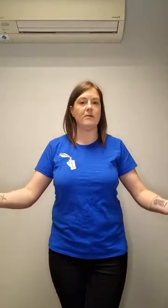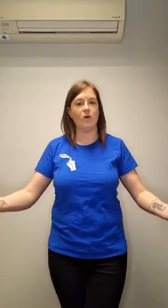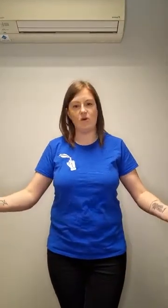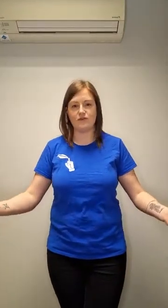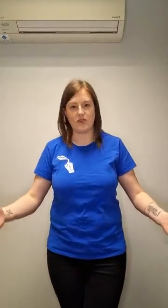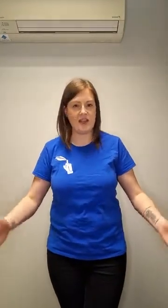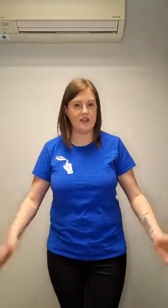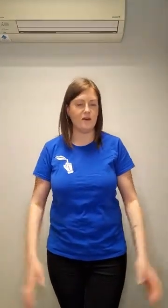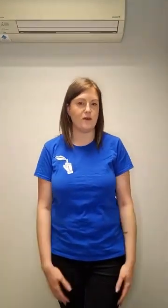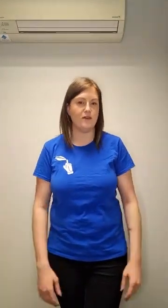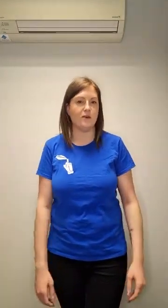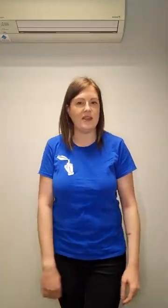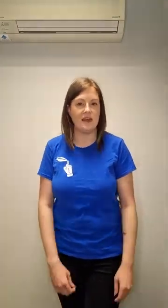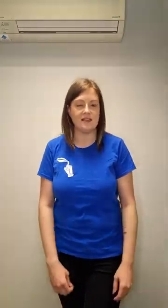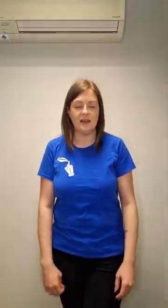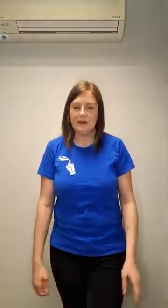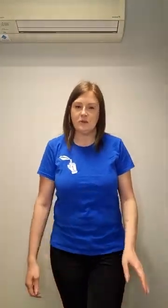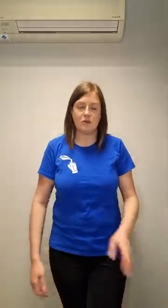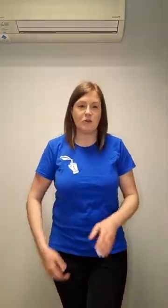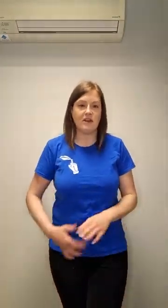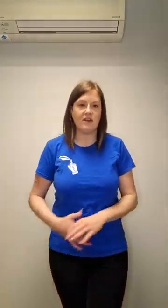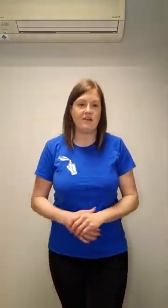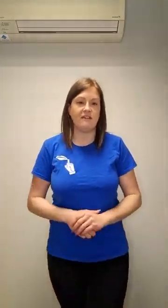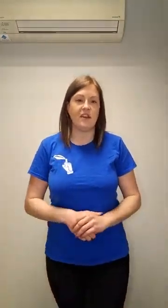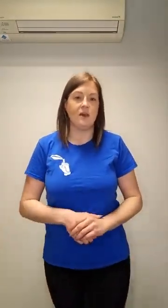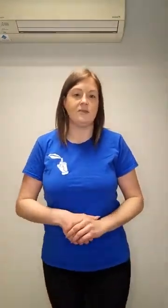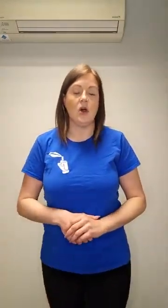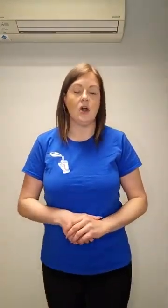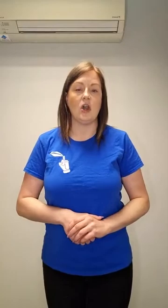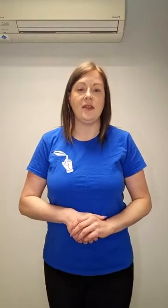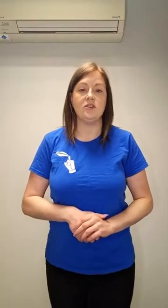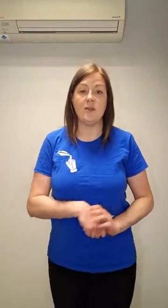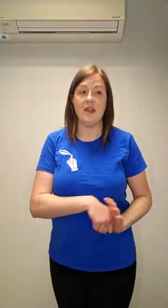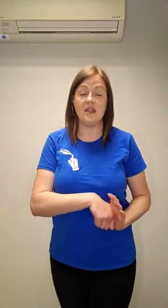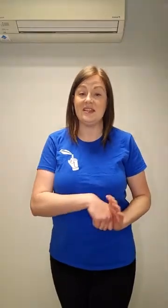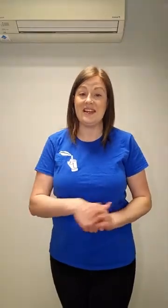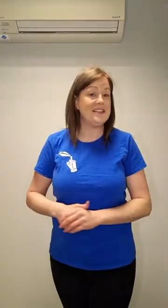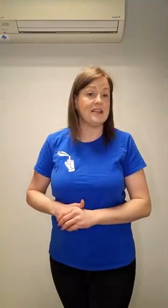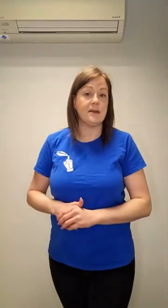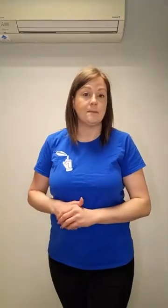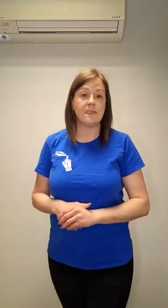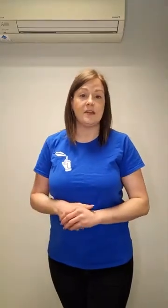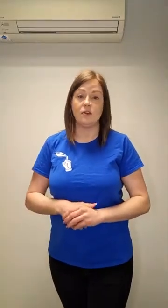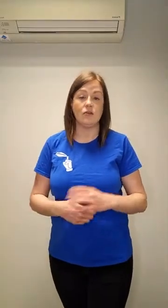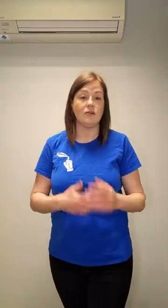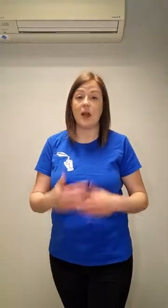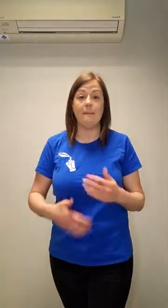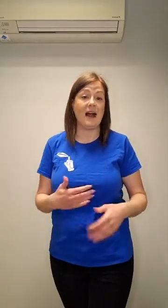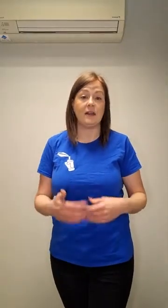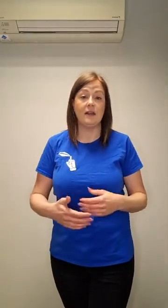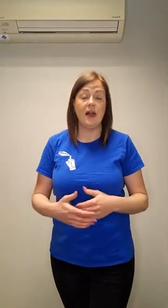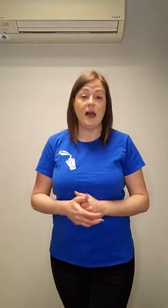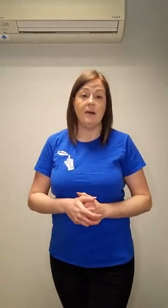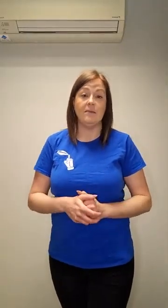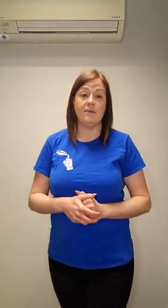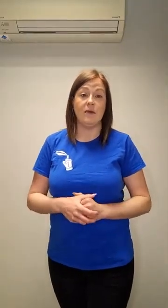more free, or over the weekend. But don't worry, none of our videos are going to be deleted, so you can always come back and